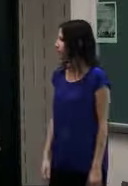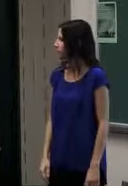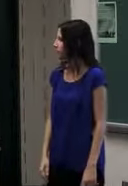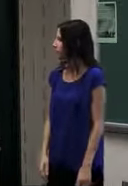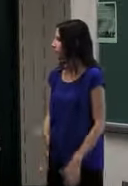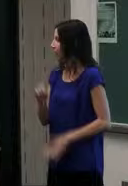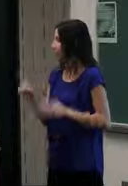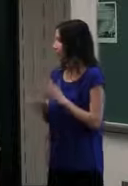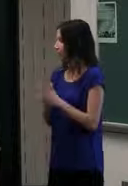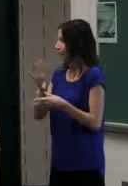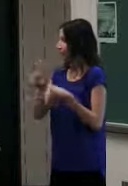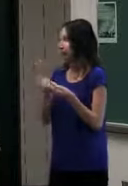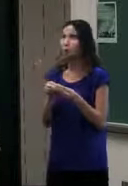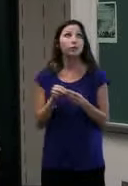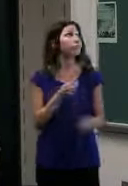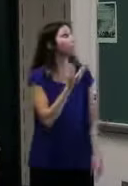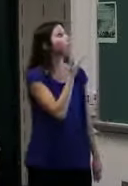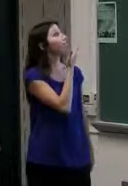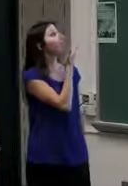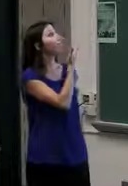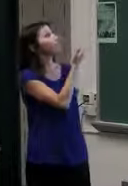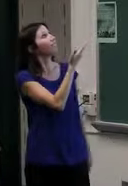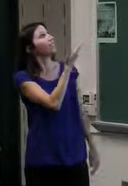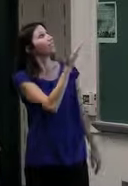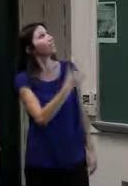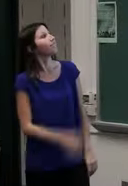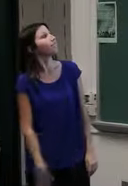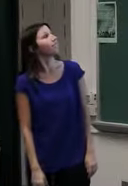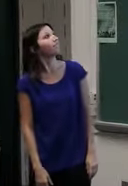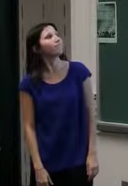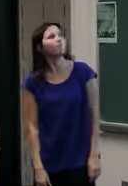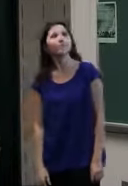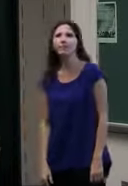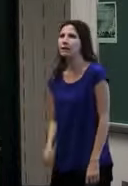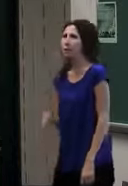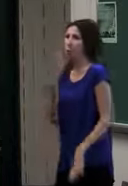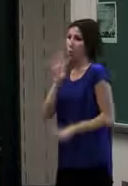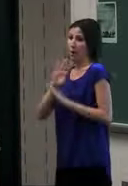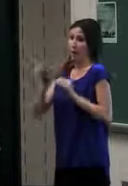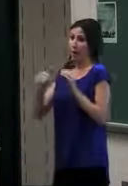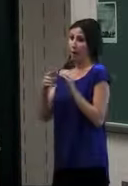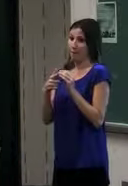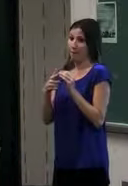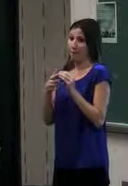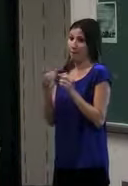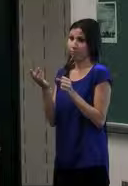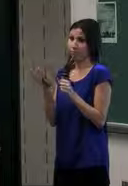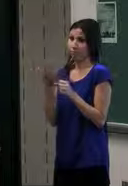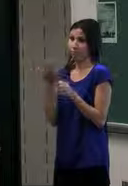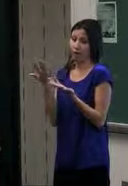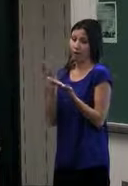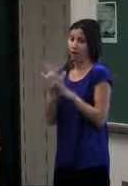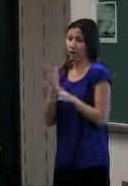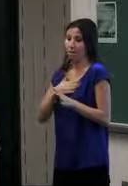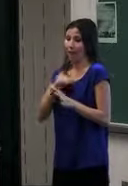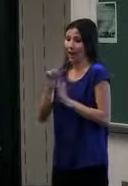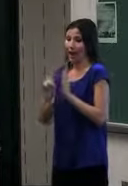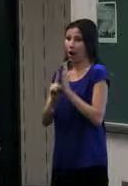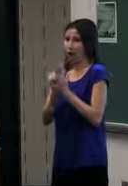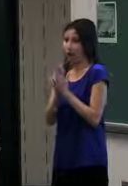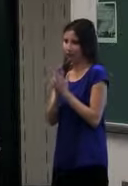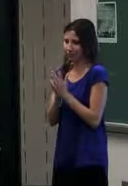I got a total of 356 hours. I was never worried about completing my hours because I got